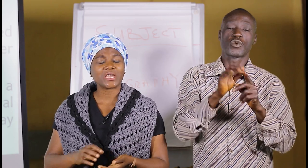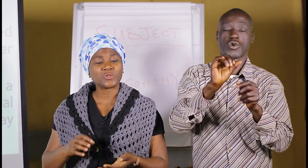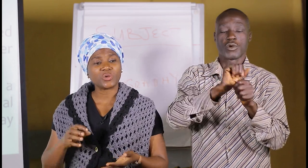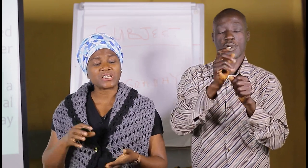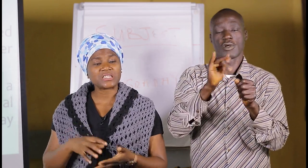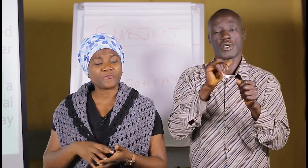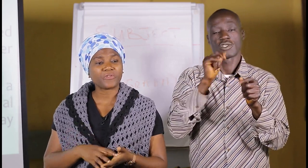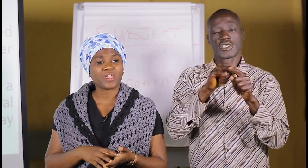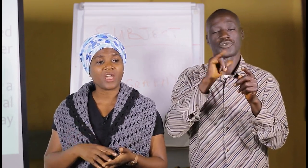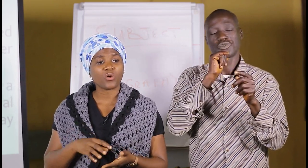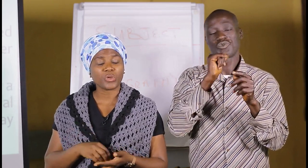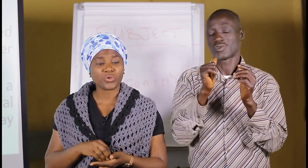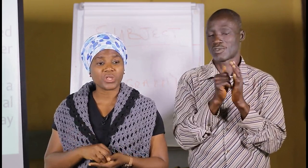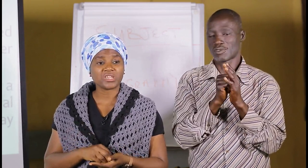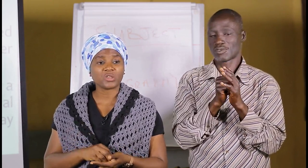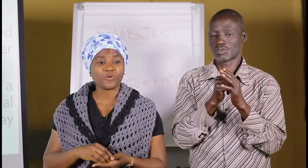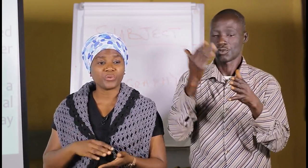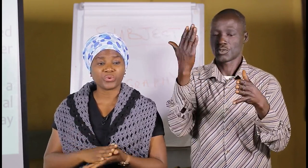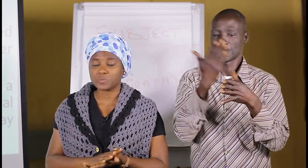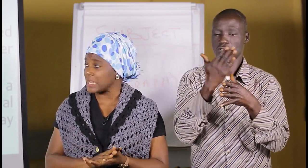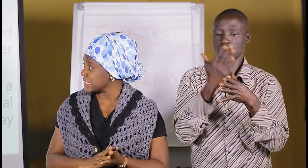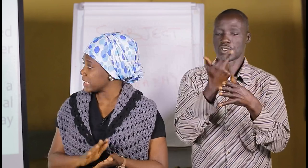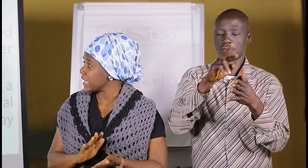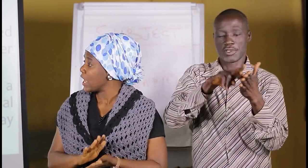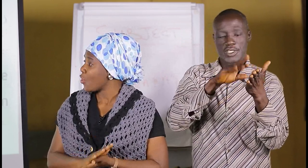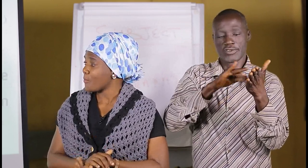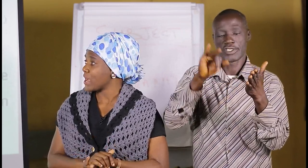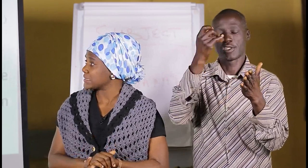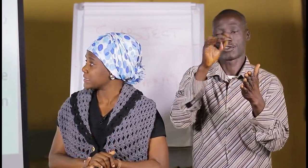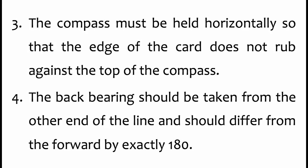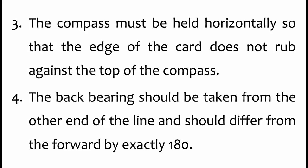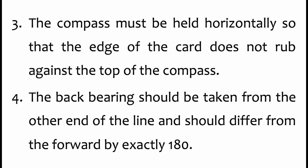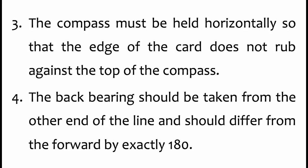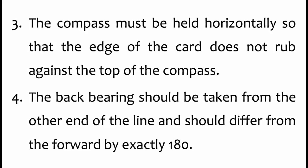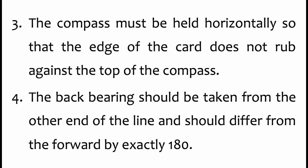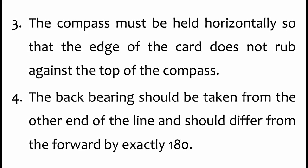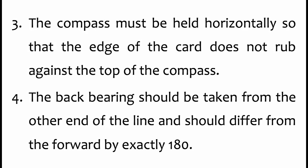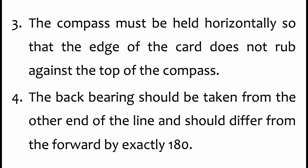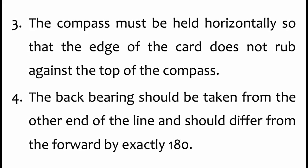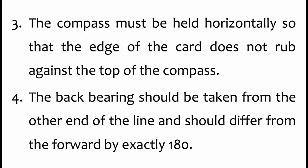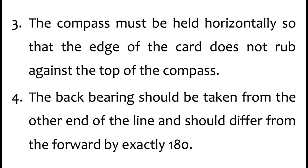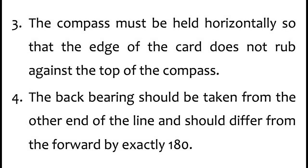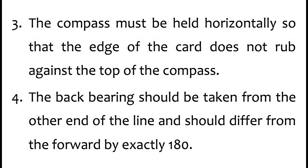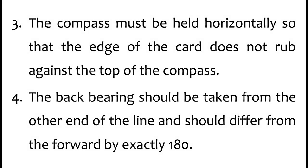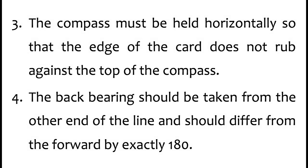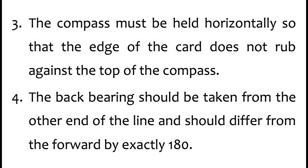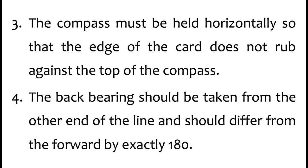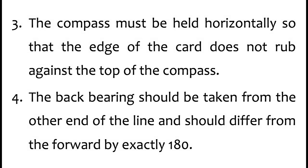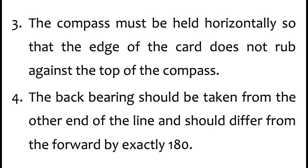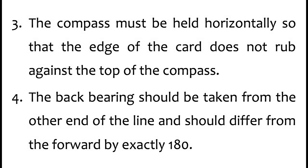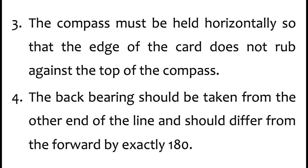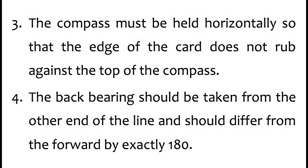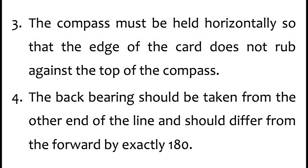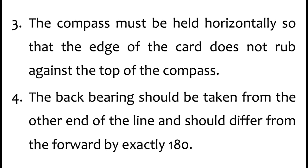so that it does not interfere with the reading of the prismatic compass. Number 3, the compass must be